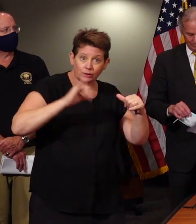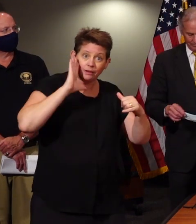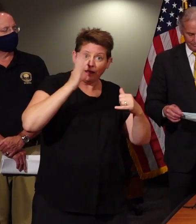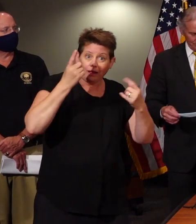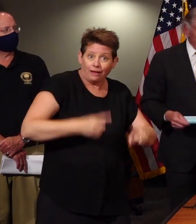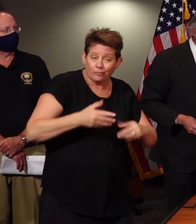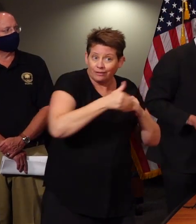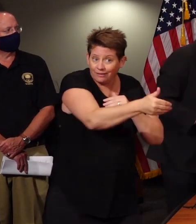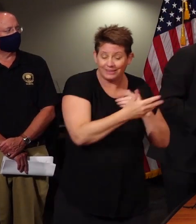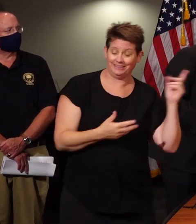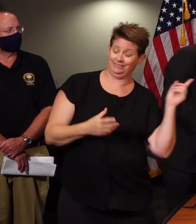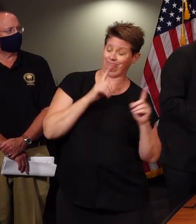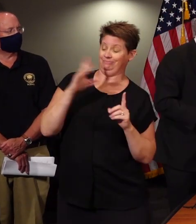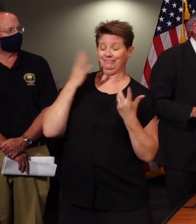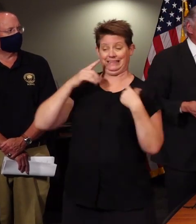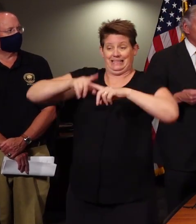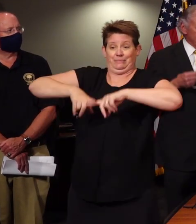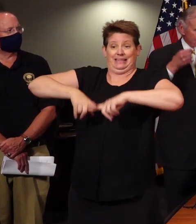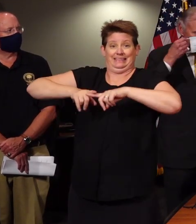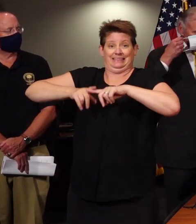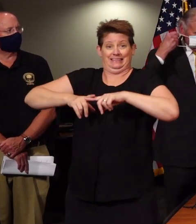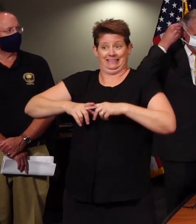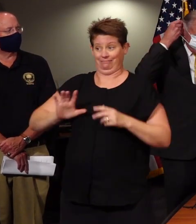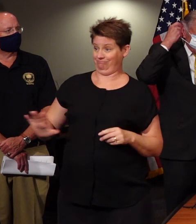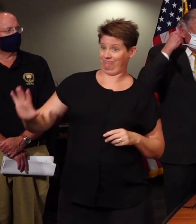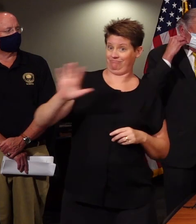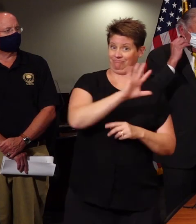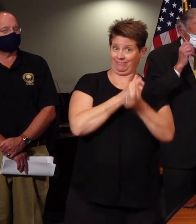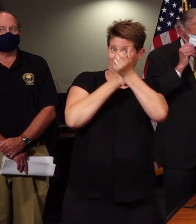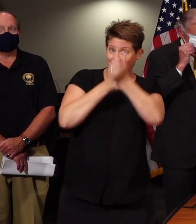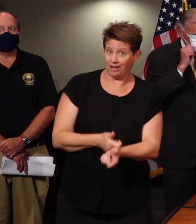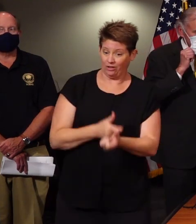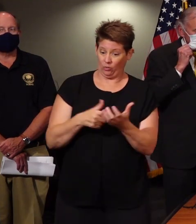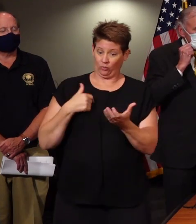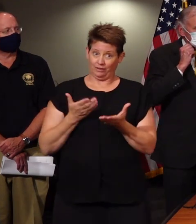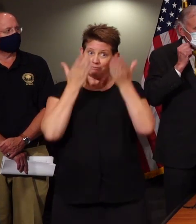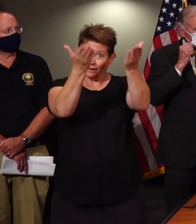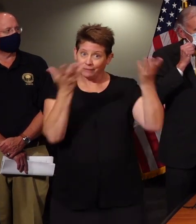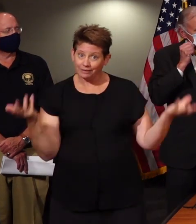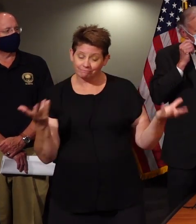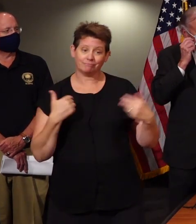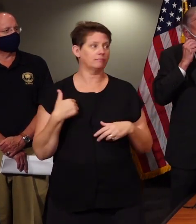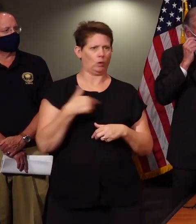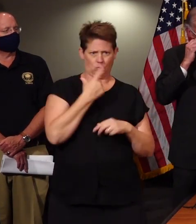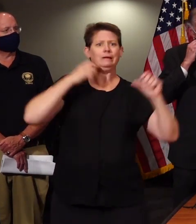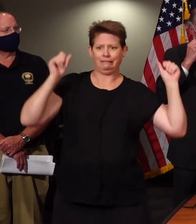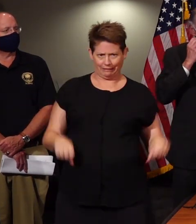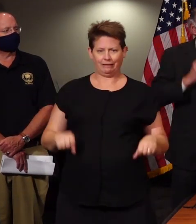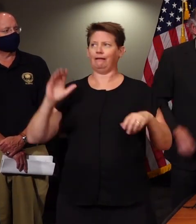Well, that depends on how people follow the recommendations. So we absolutely can turn the curve